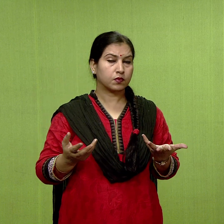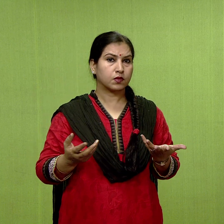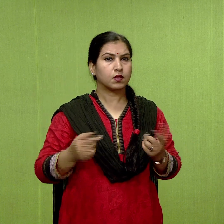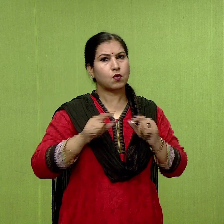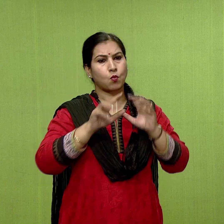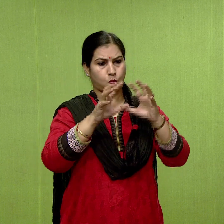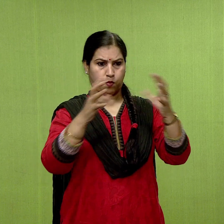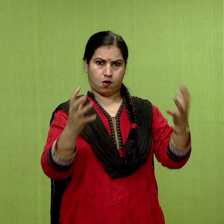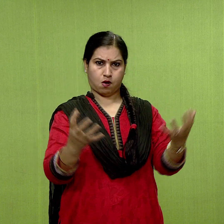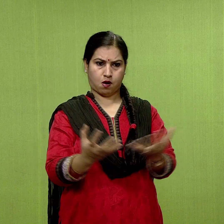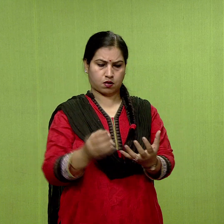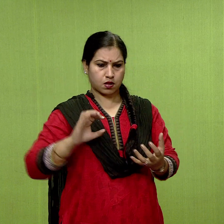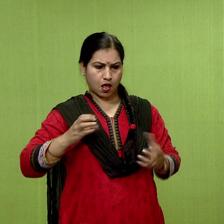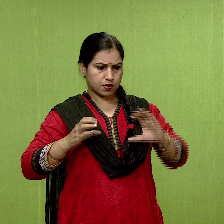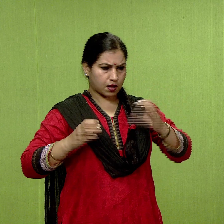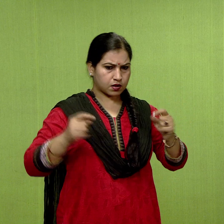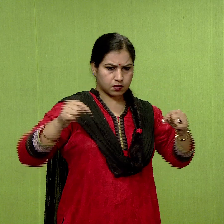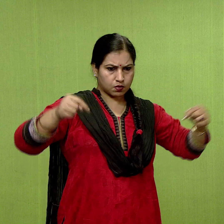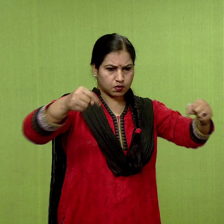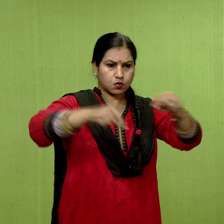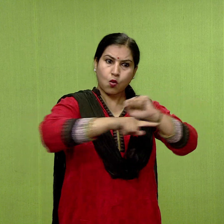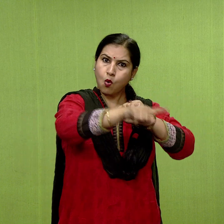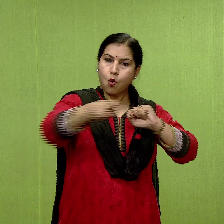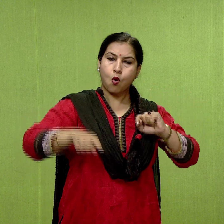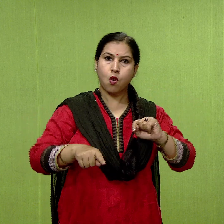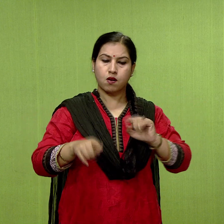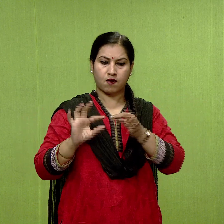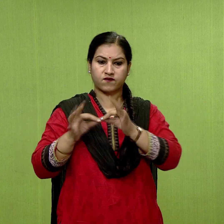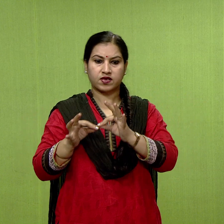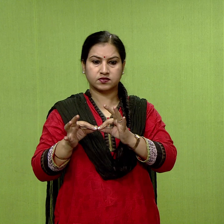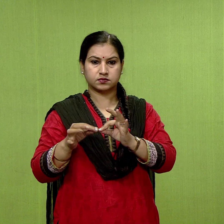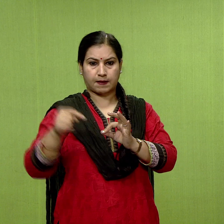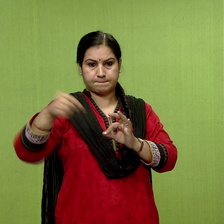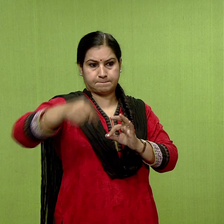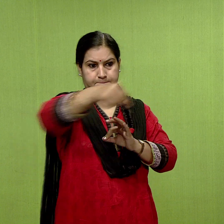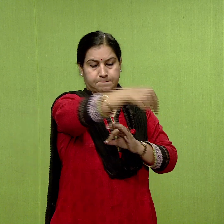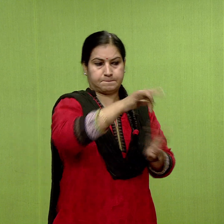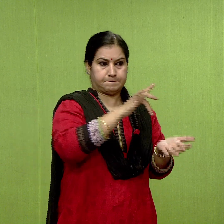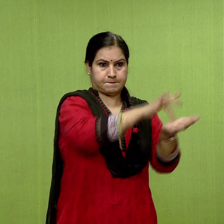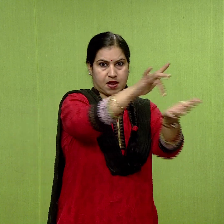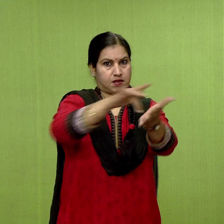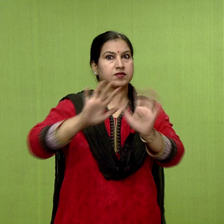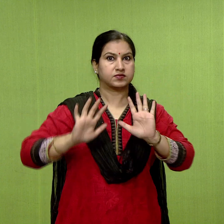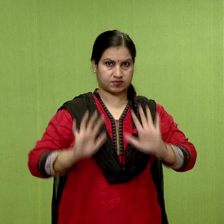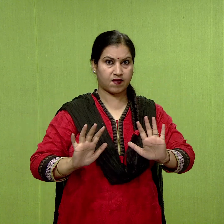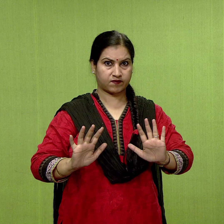every country and place has a fixed place or